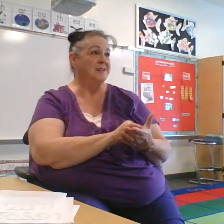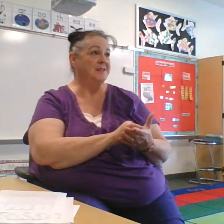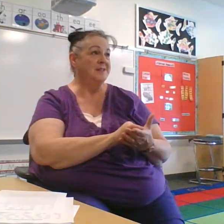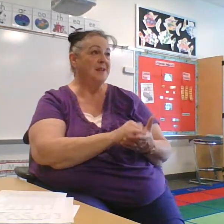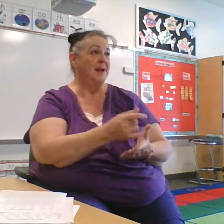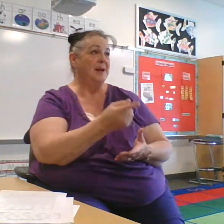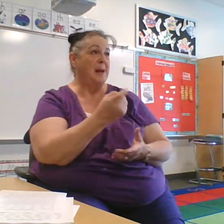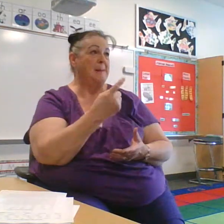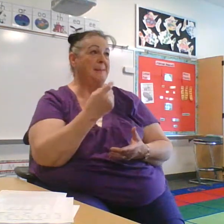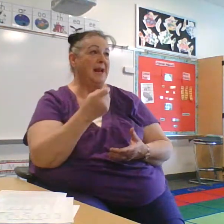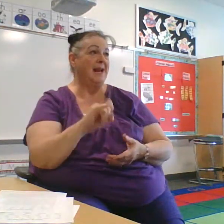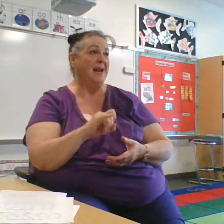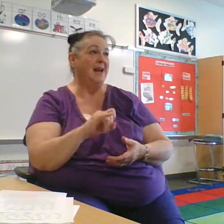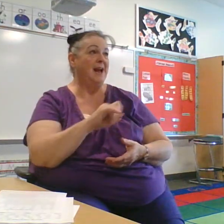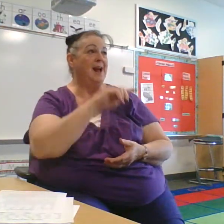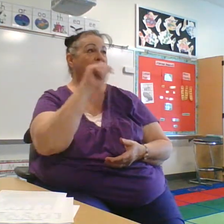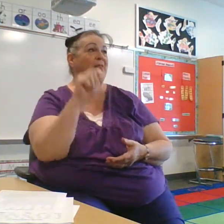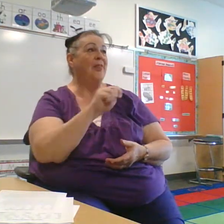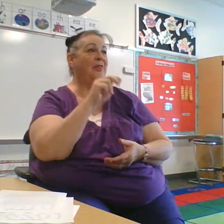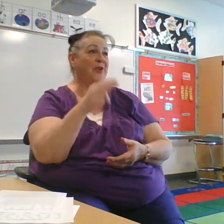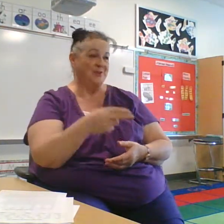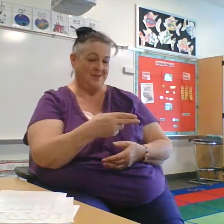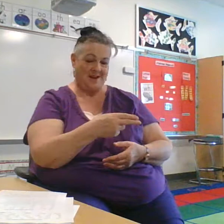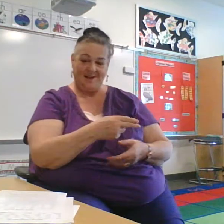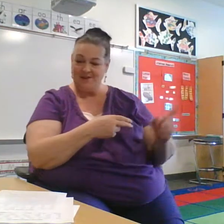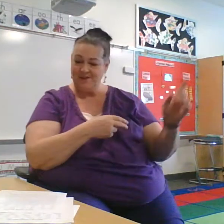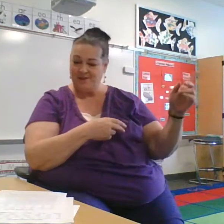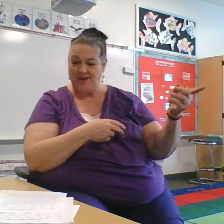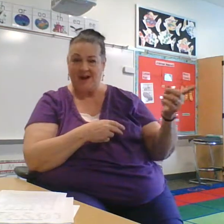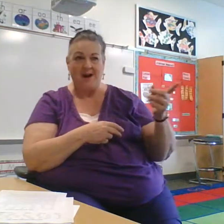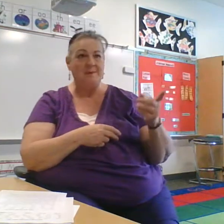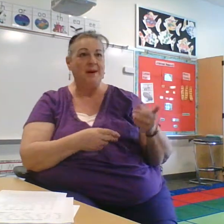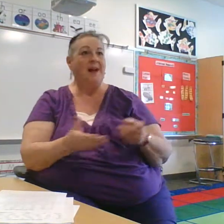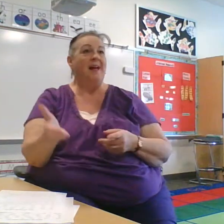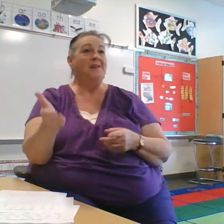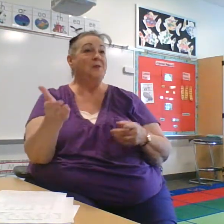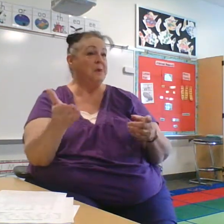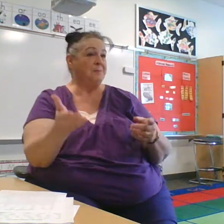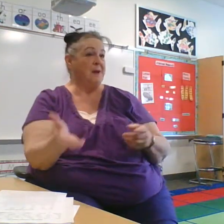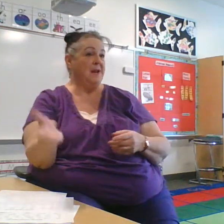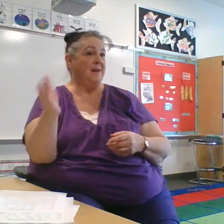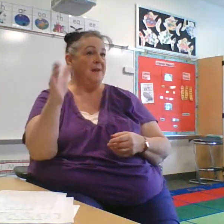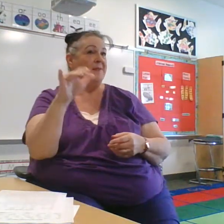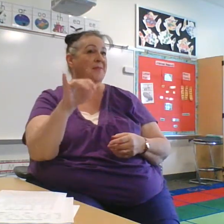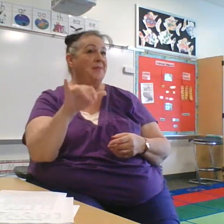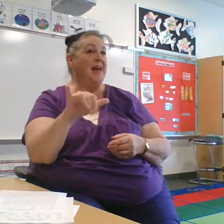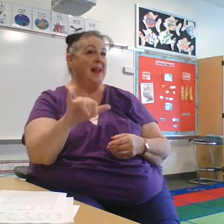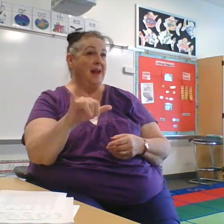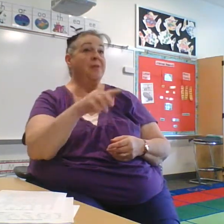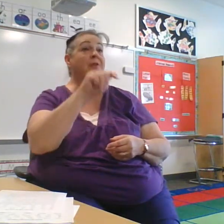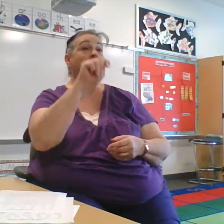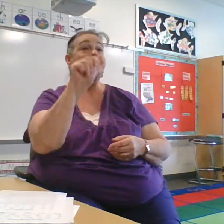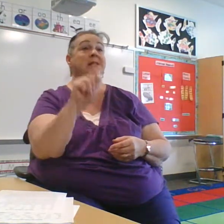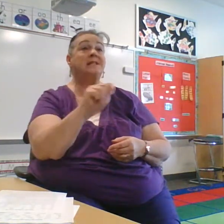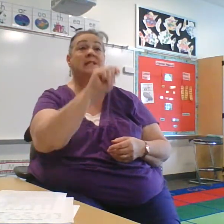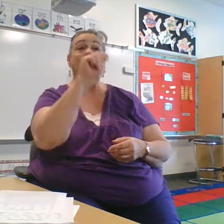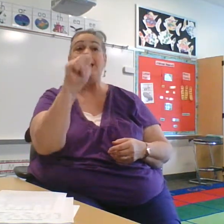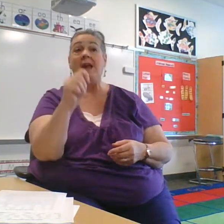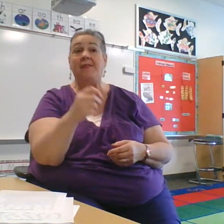this coming this coming Thursday. Thursday. Good job. Do it with me. Well, what Thursday? Thursday is T, and then you